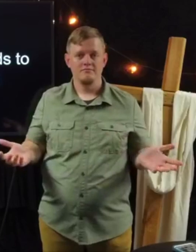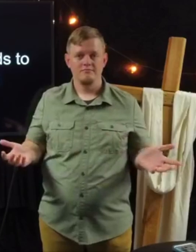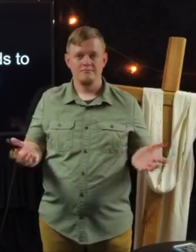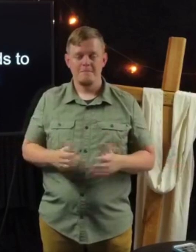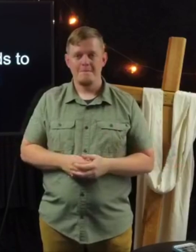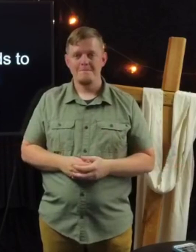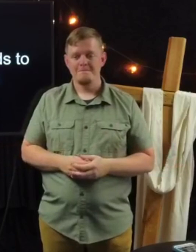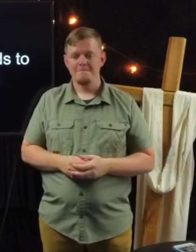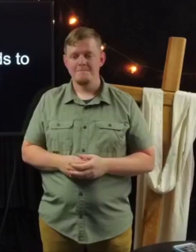Simple.